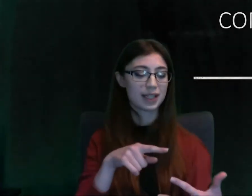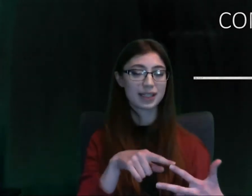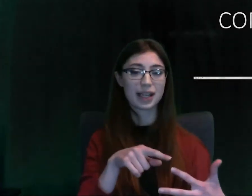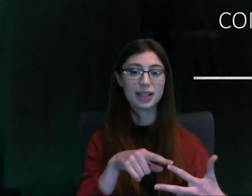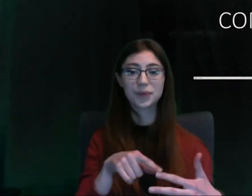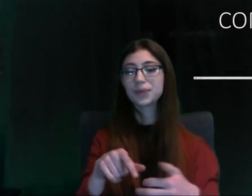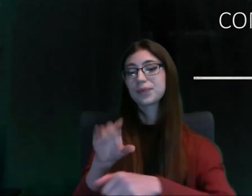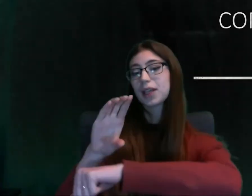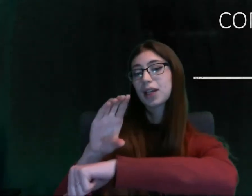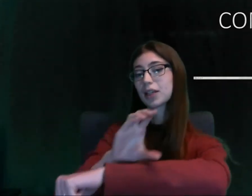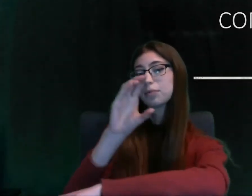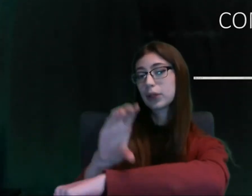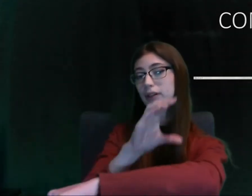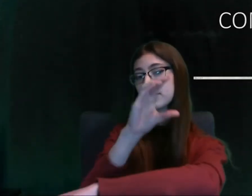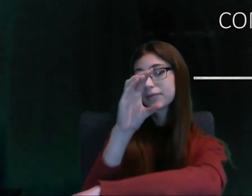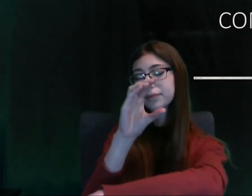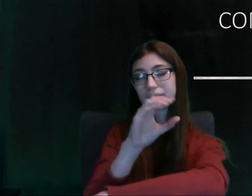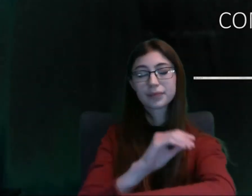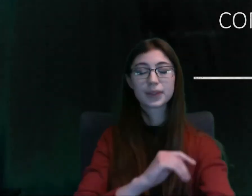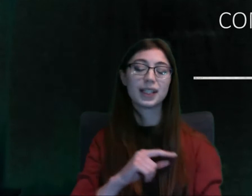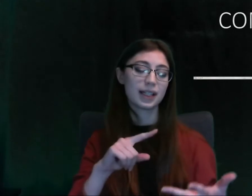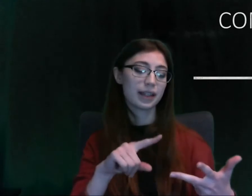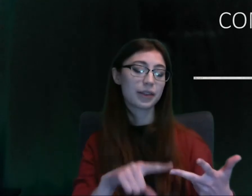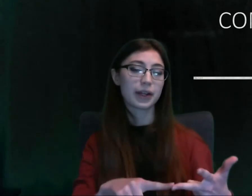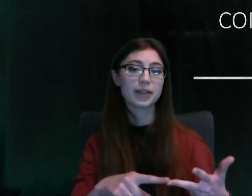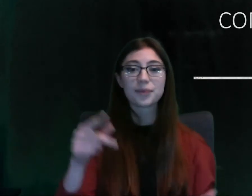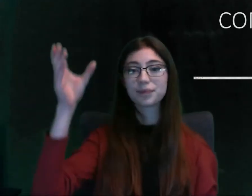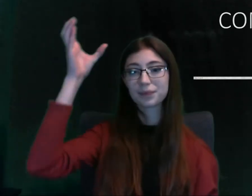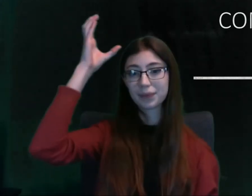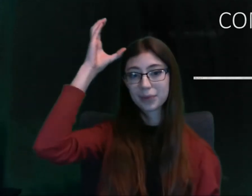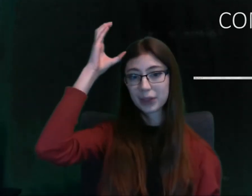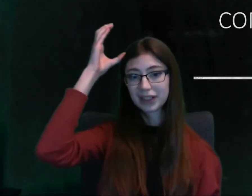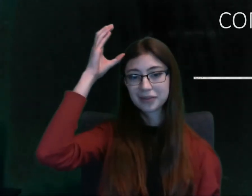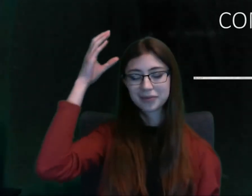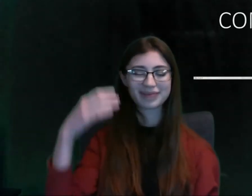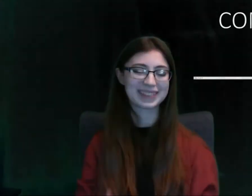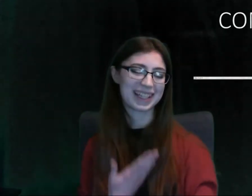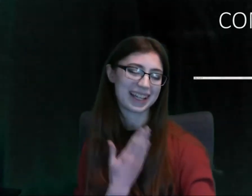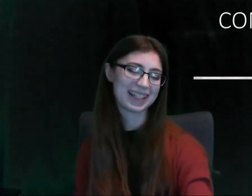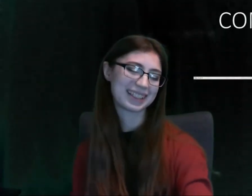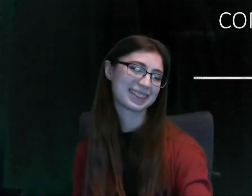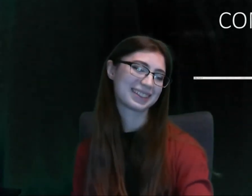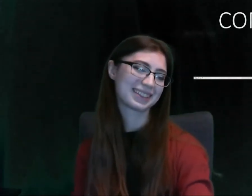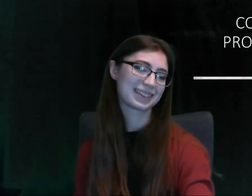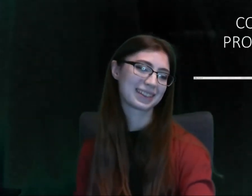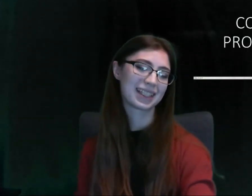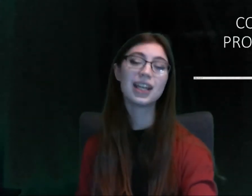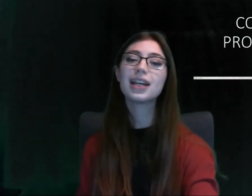Second, computer. And third, computer. Good.